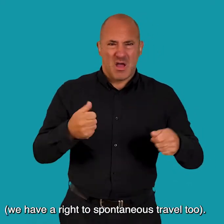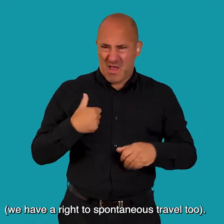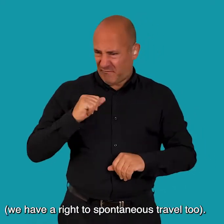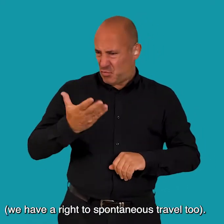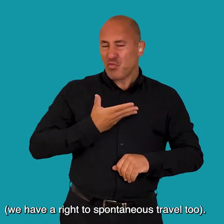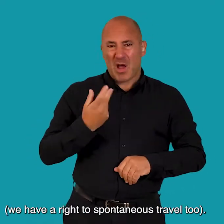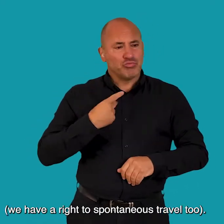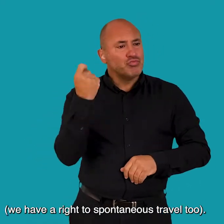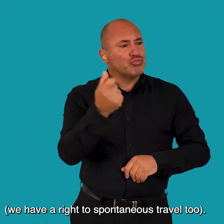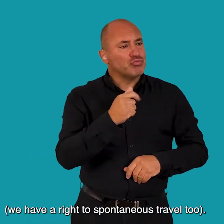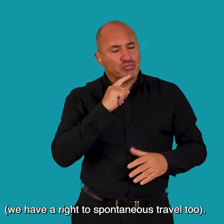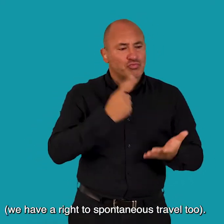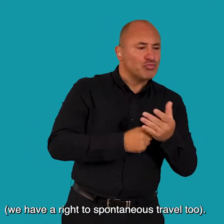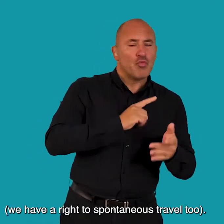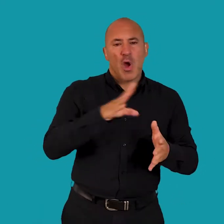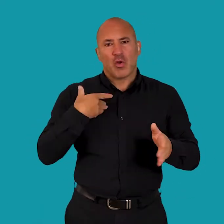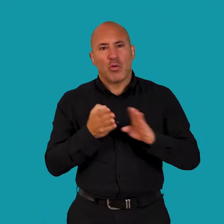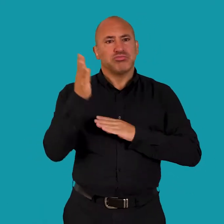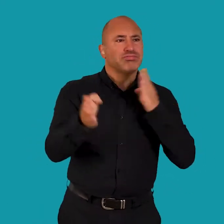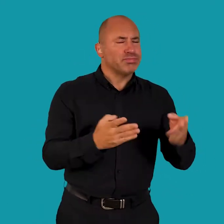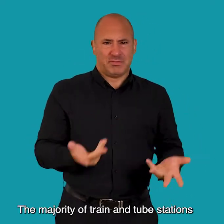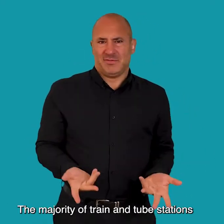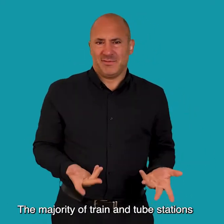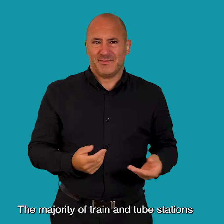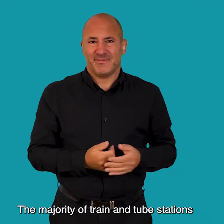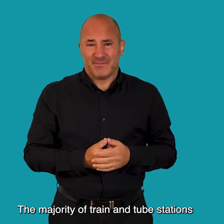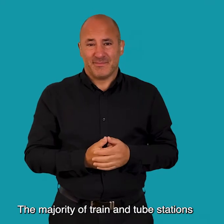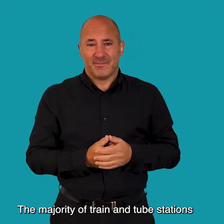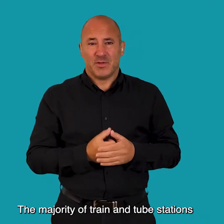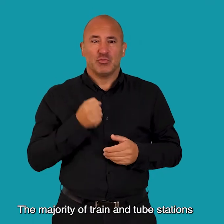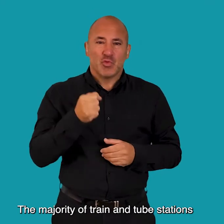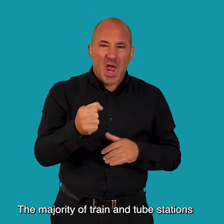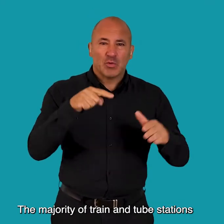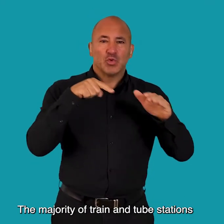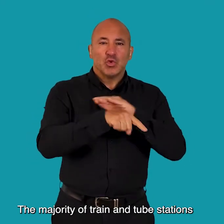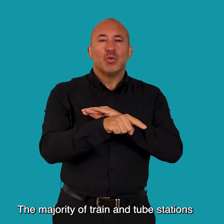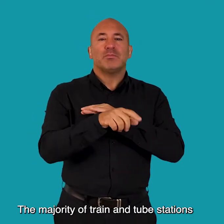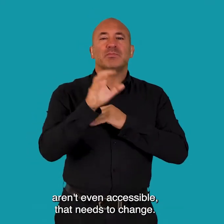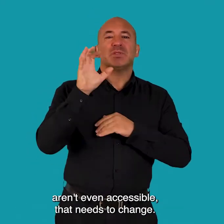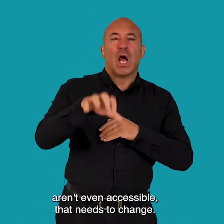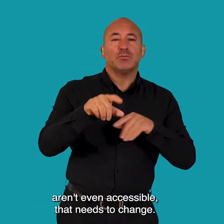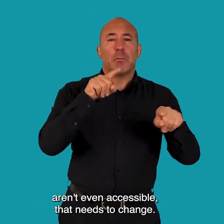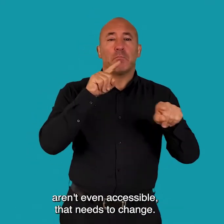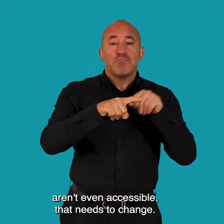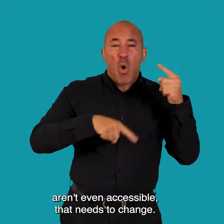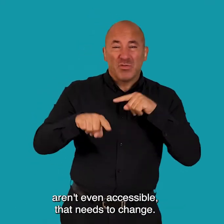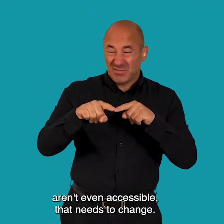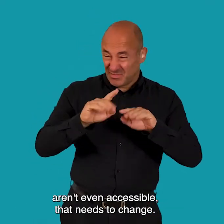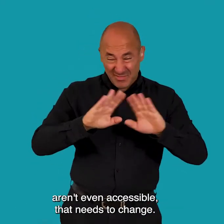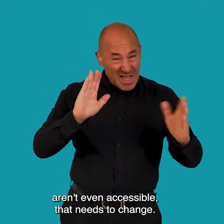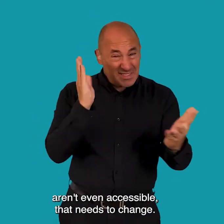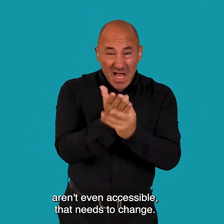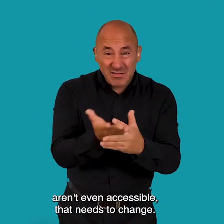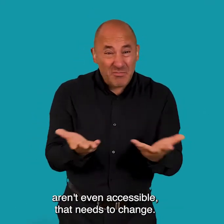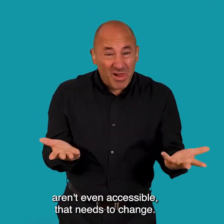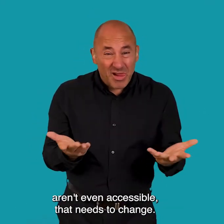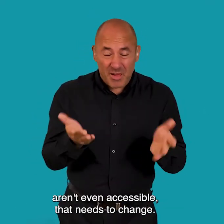to spontaneous travel too. The majority of train and tube stations aren't even accessible. That needs to